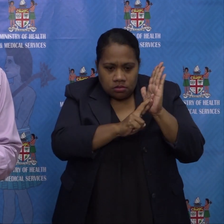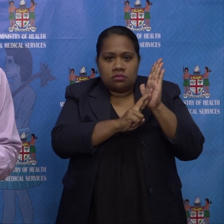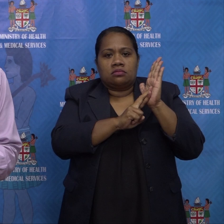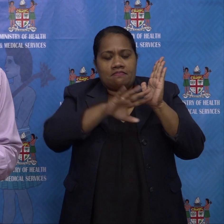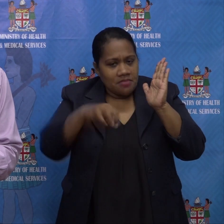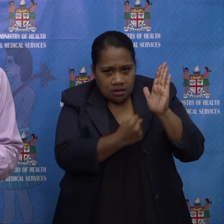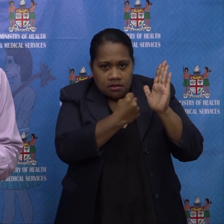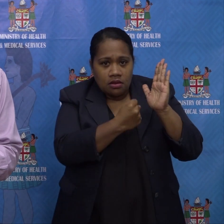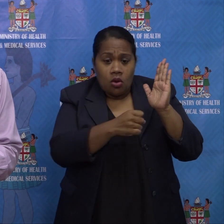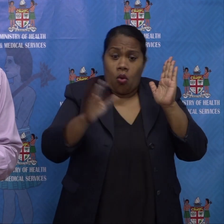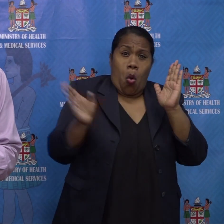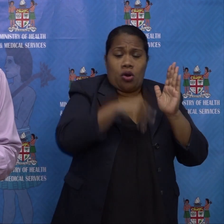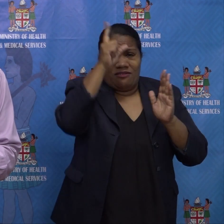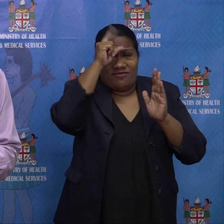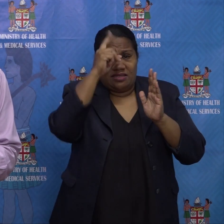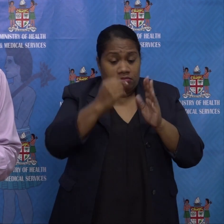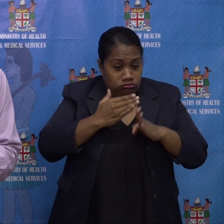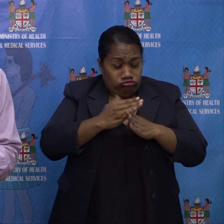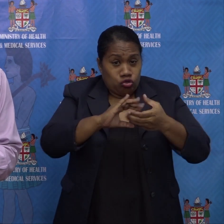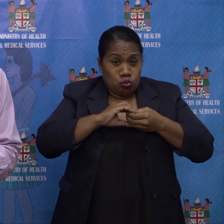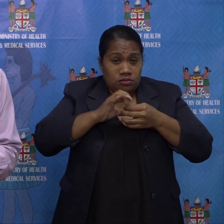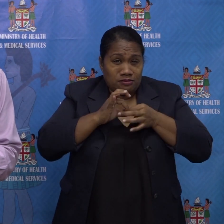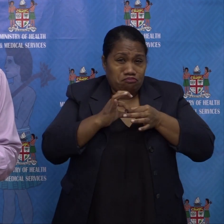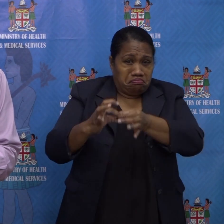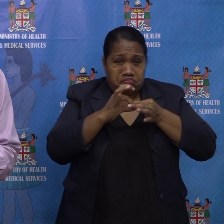And every Fijian's commitment is needed.